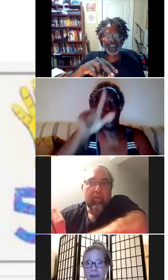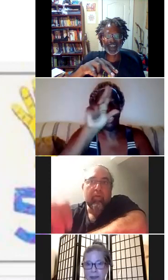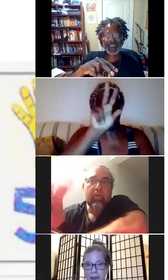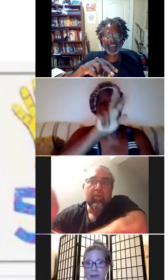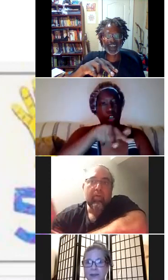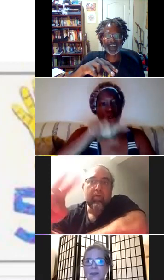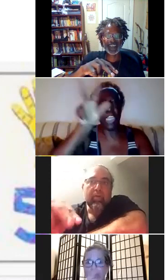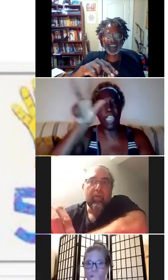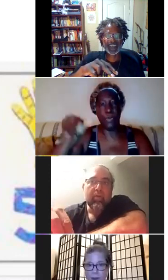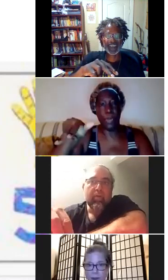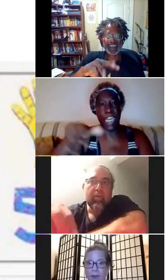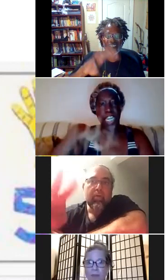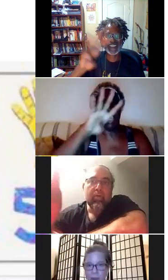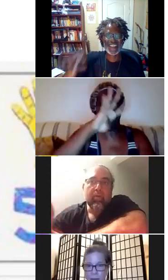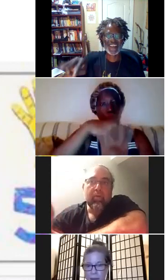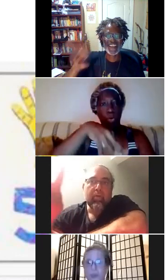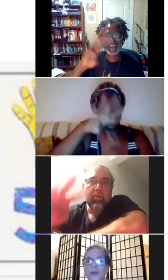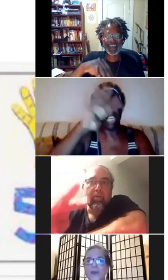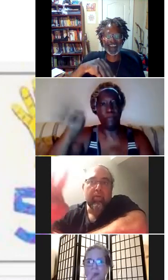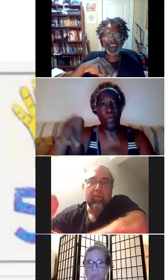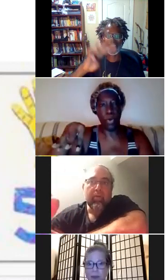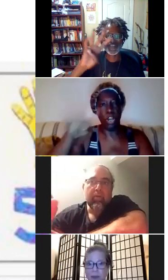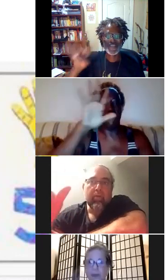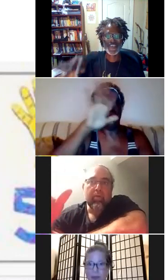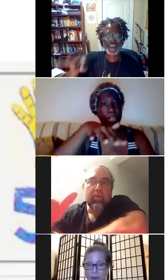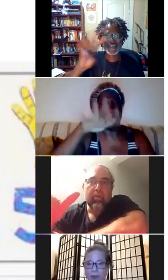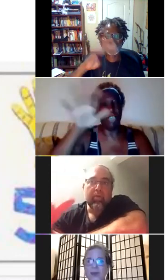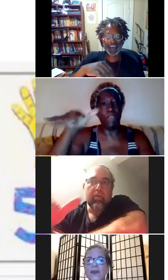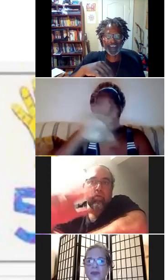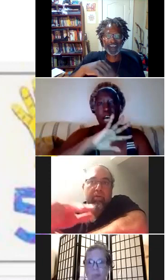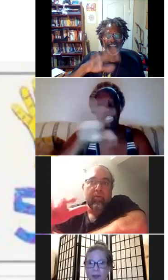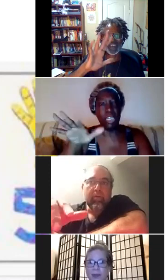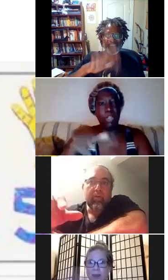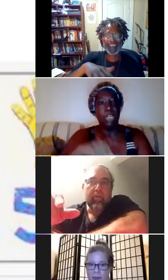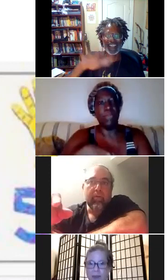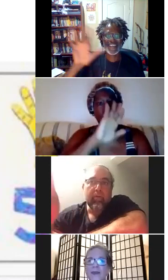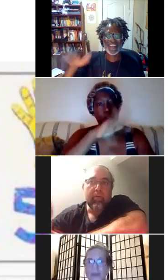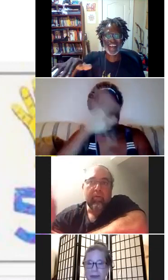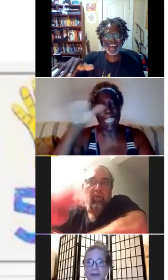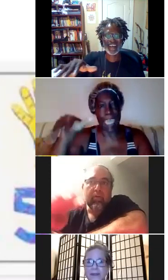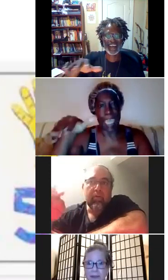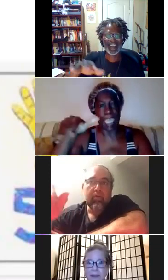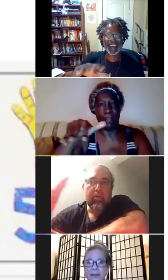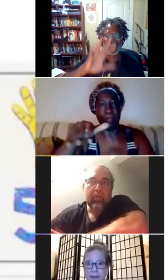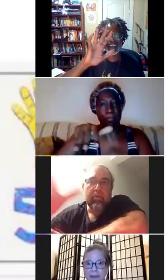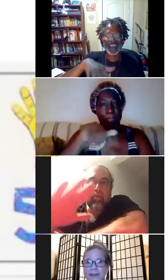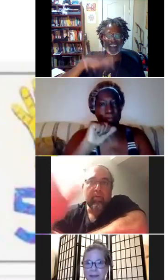22, 33, 44, 55. All the double numbers are like